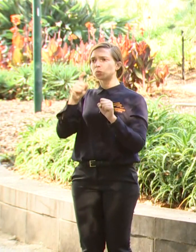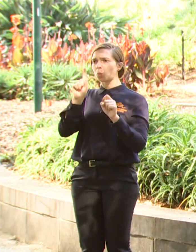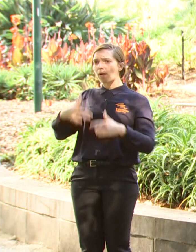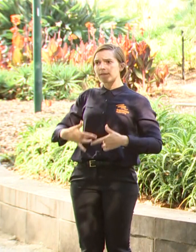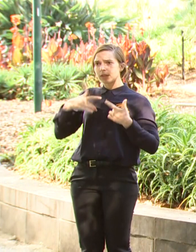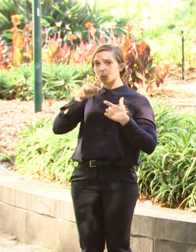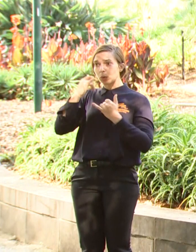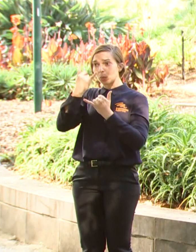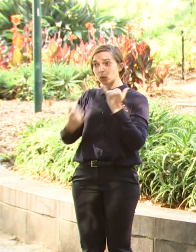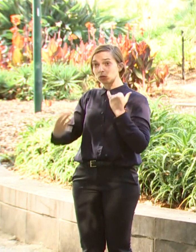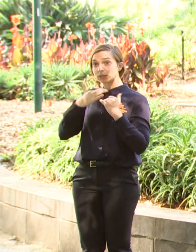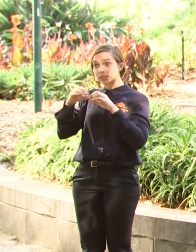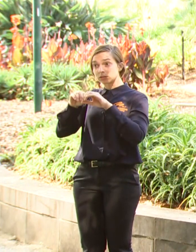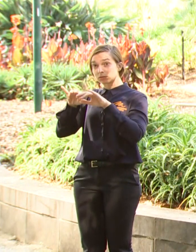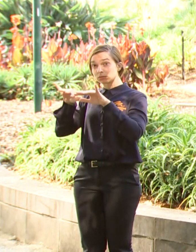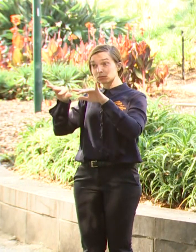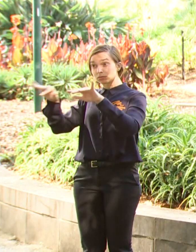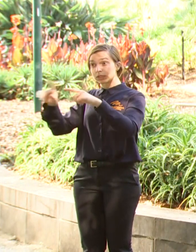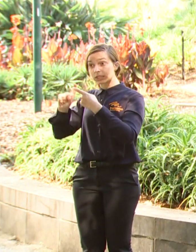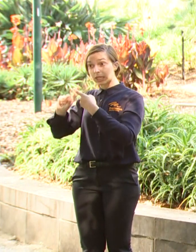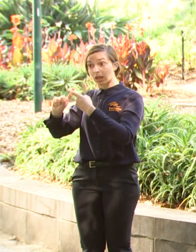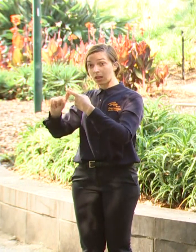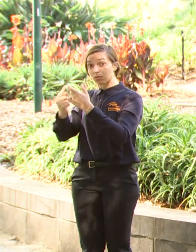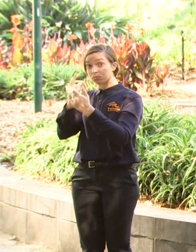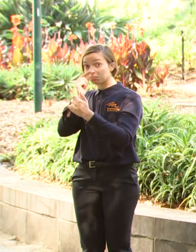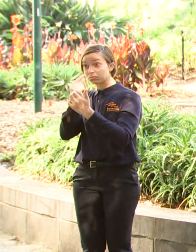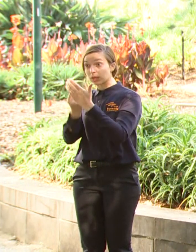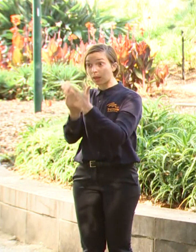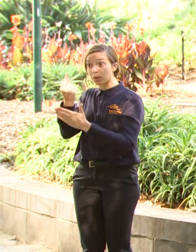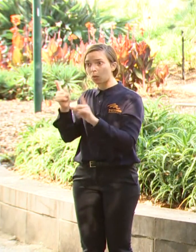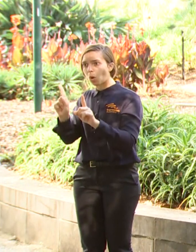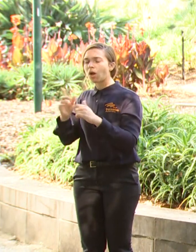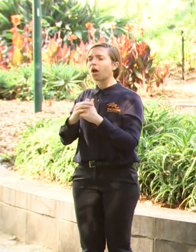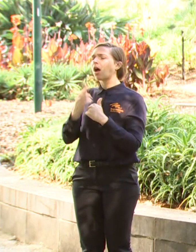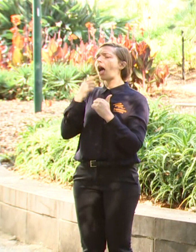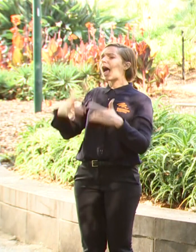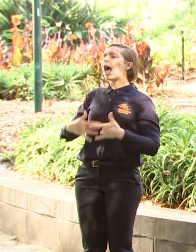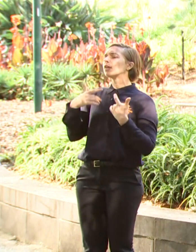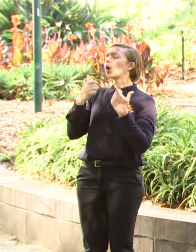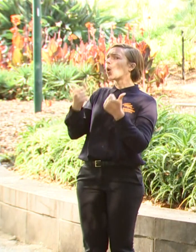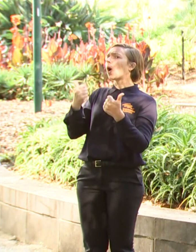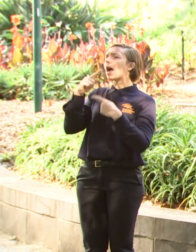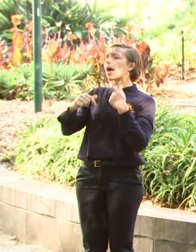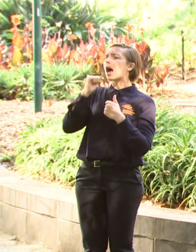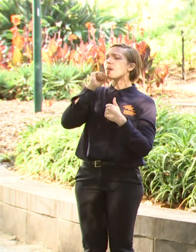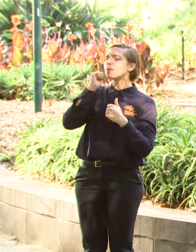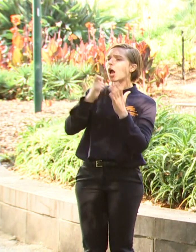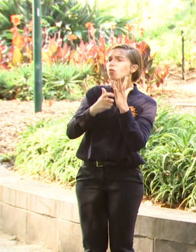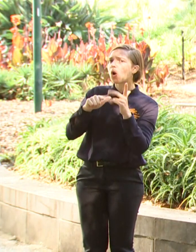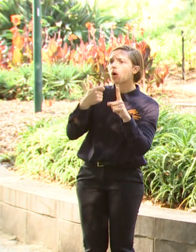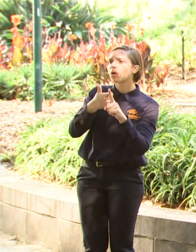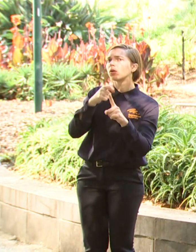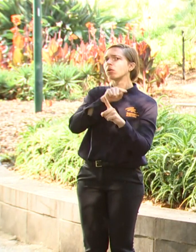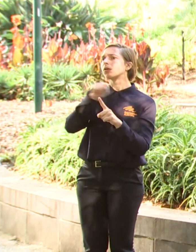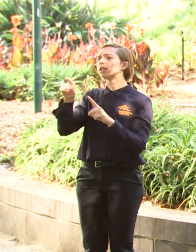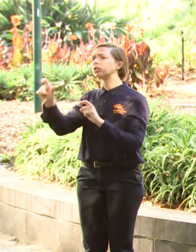I think it's fair to say that there is greater confidence about Black Rock because time has passed, tests have been done, contacts have been traced, and